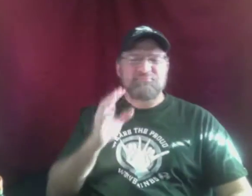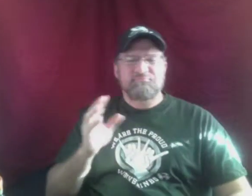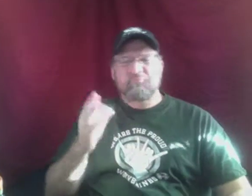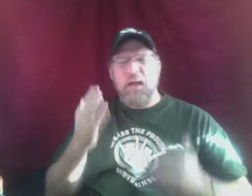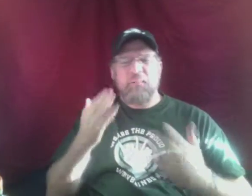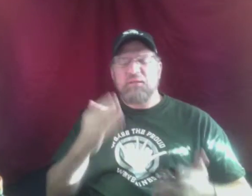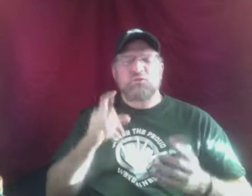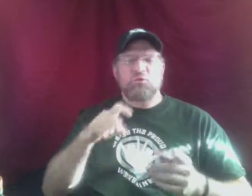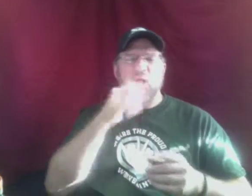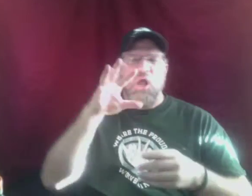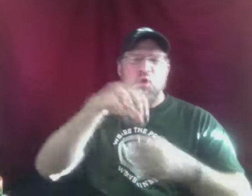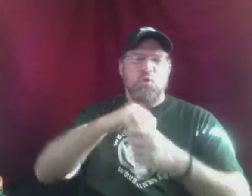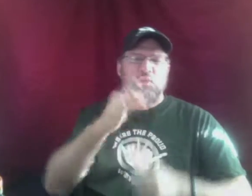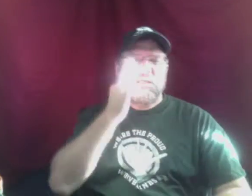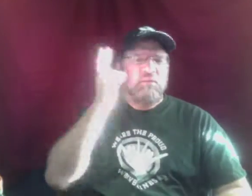perfect.